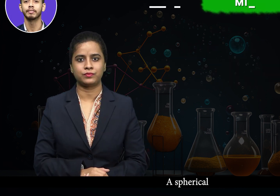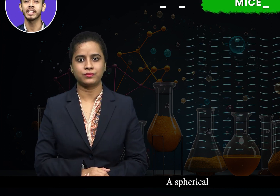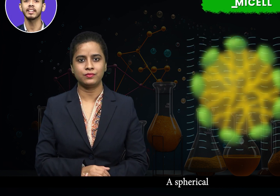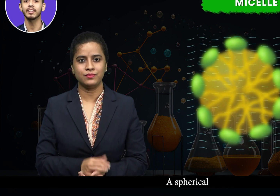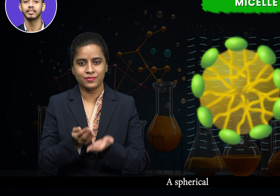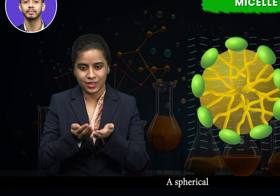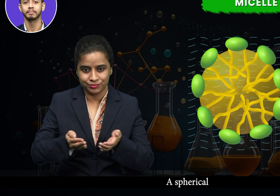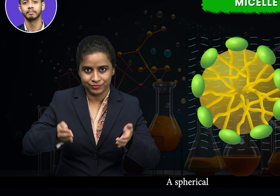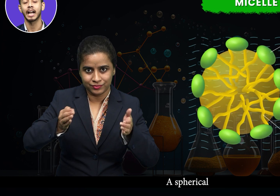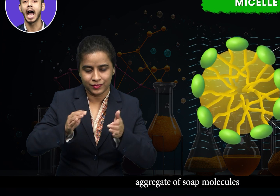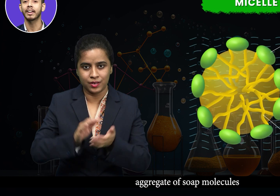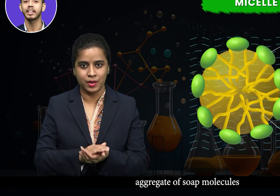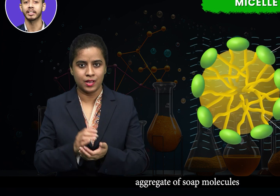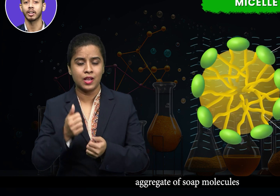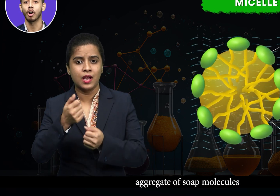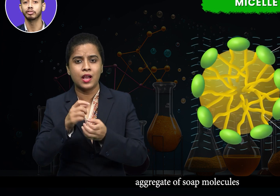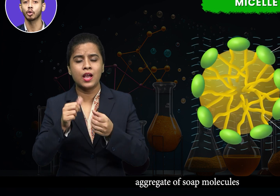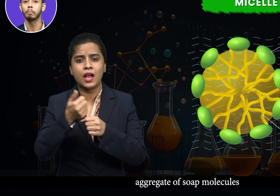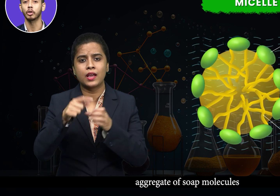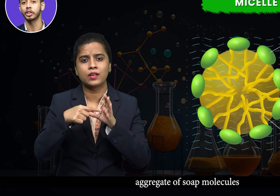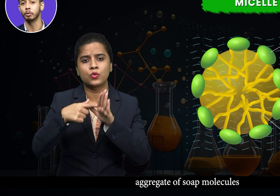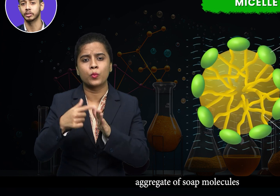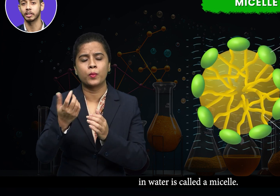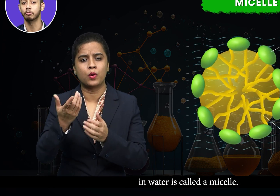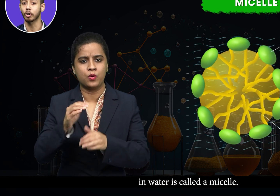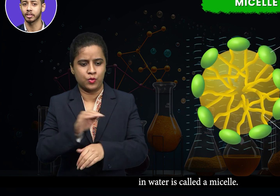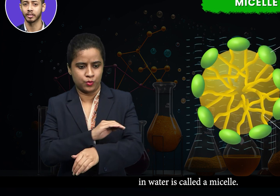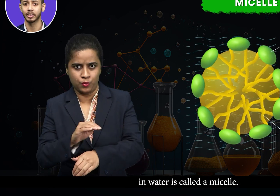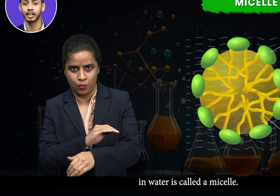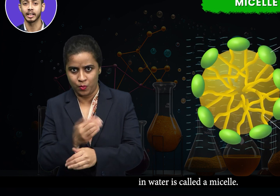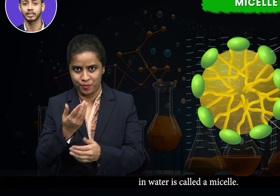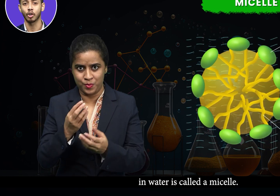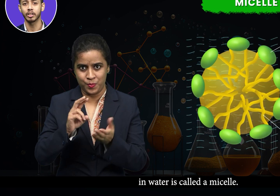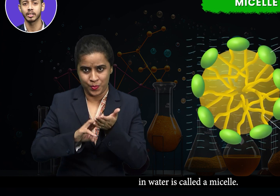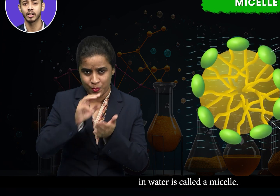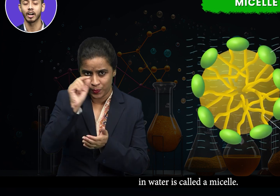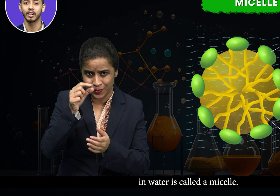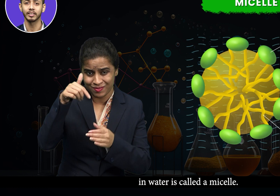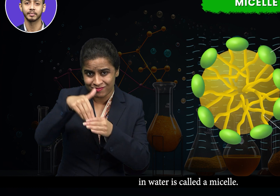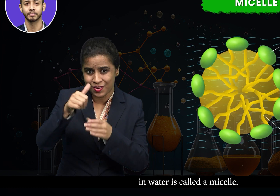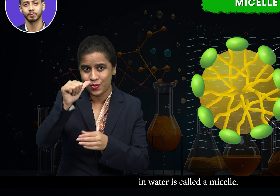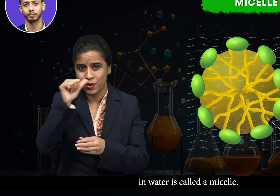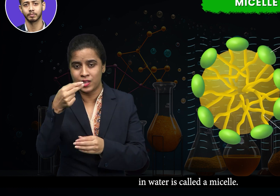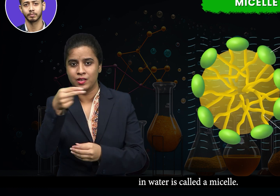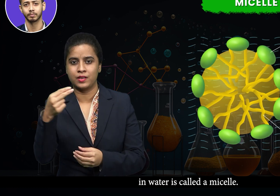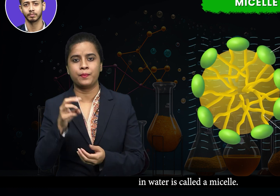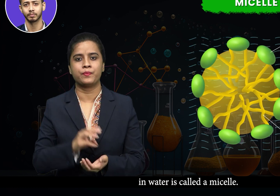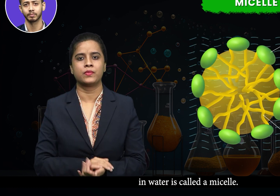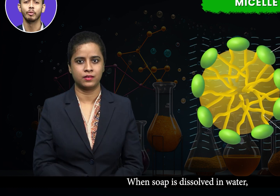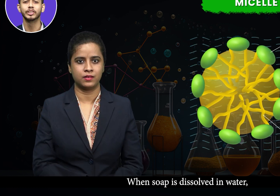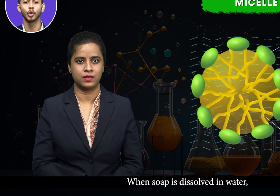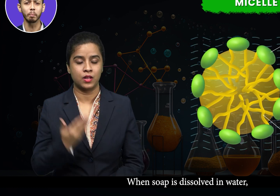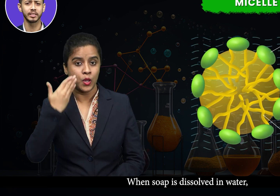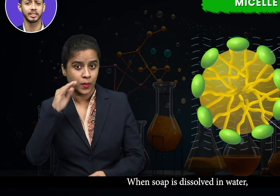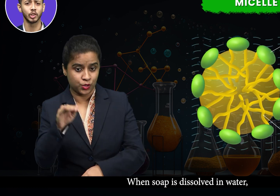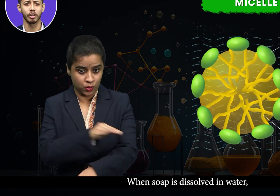A spherical aggregate of soap molecules in water is called mucella.